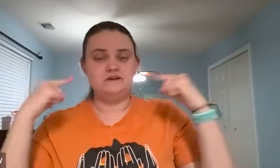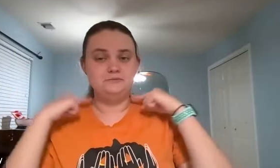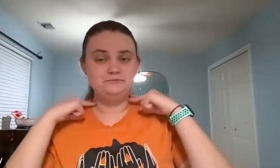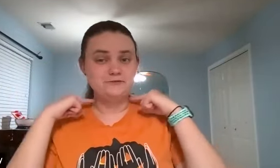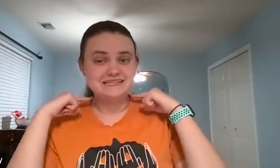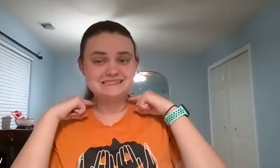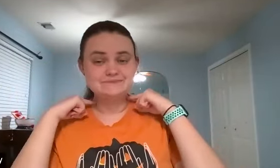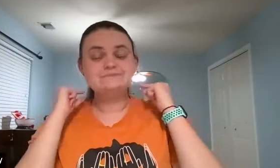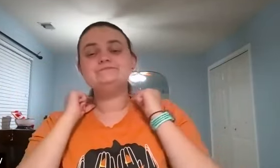finger, Frankenstein.